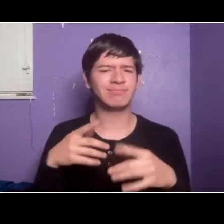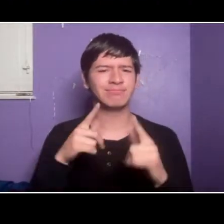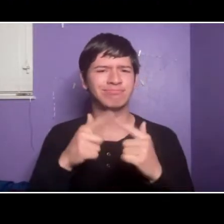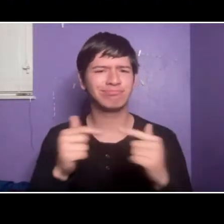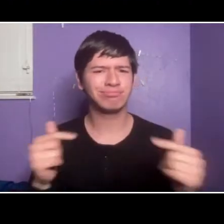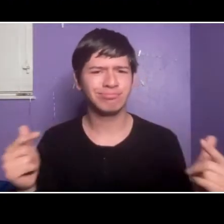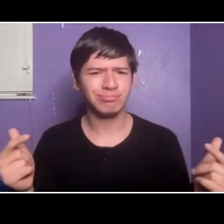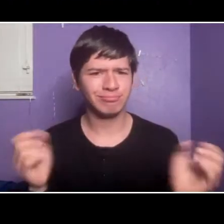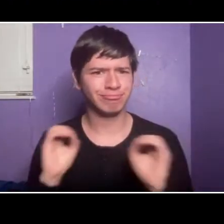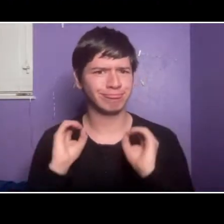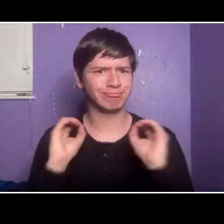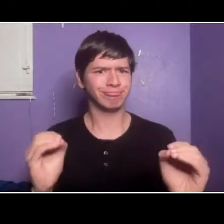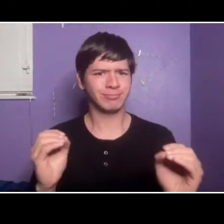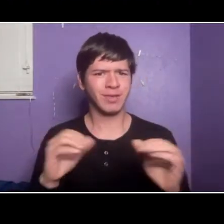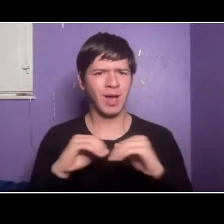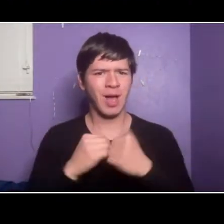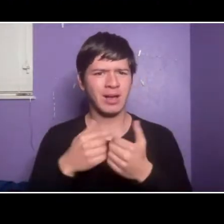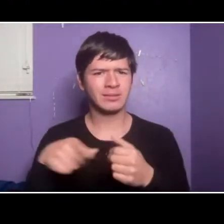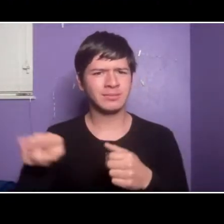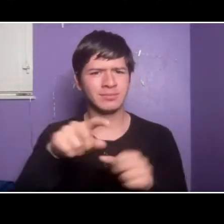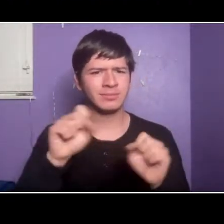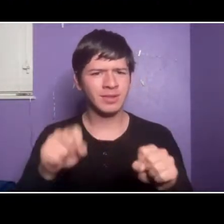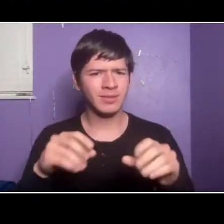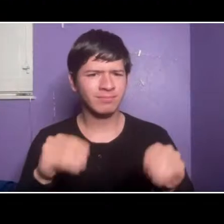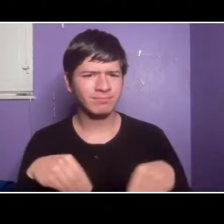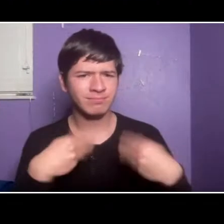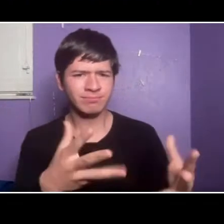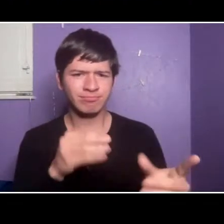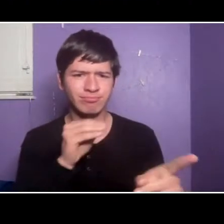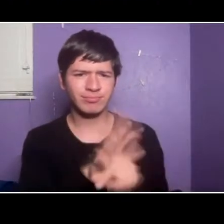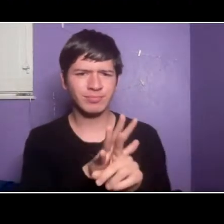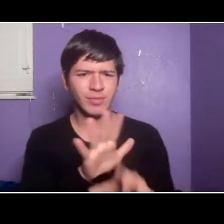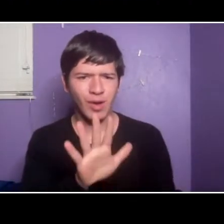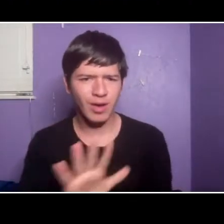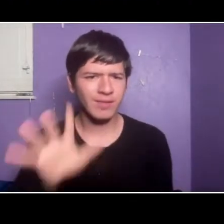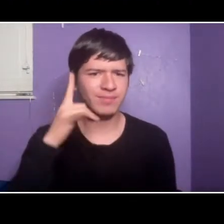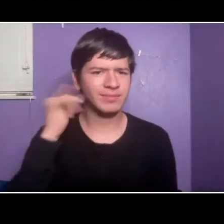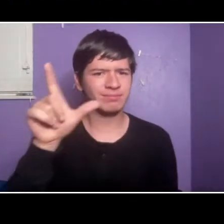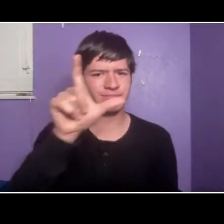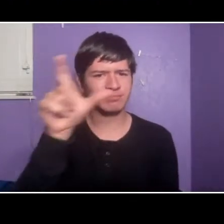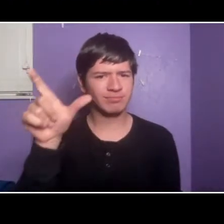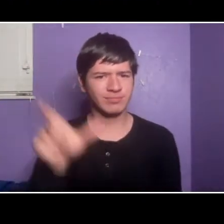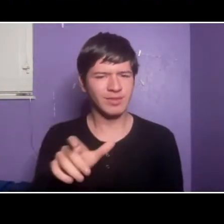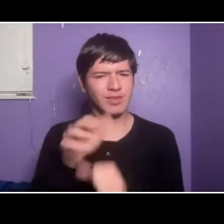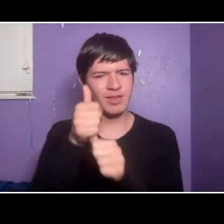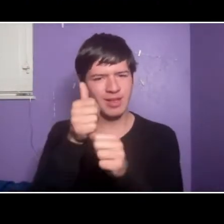exposure to deaf adults, language, or deaf identity,